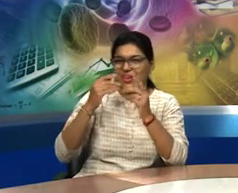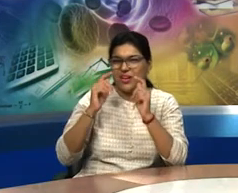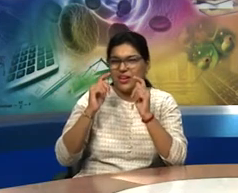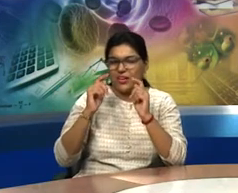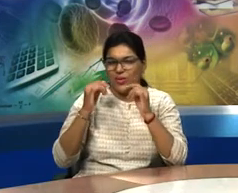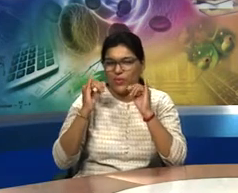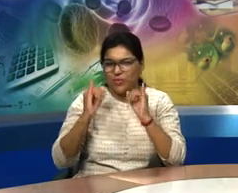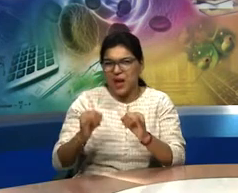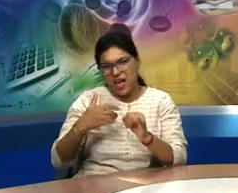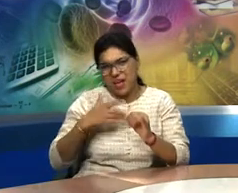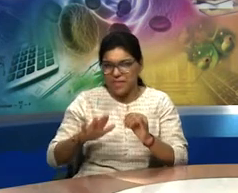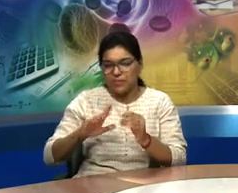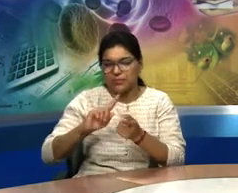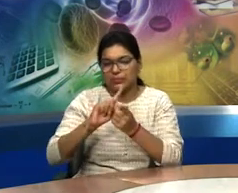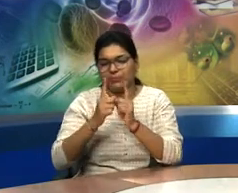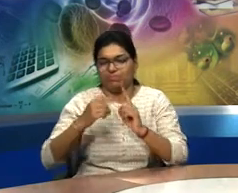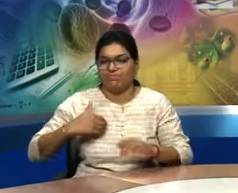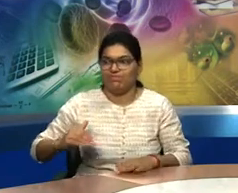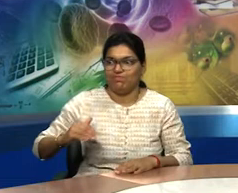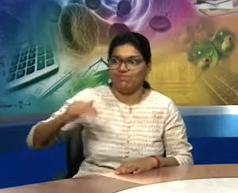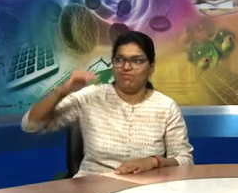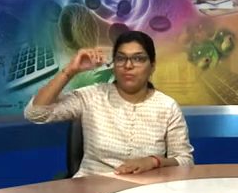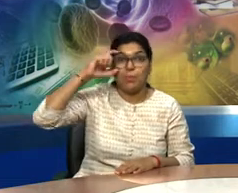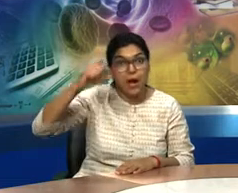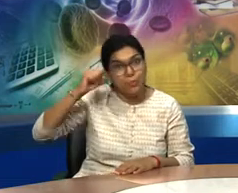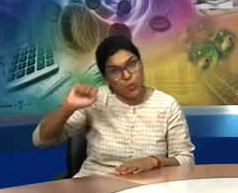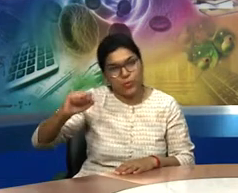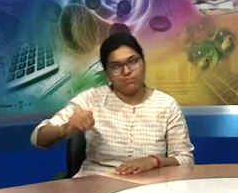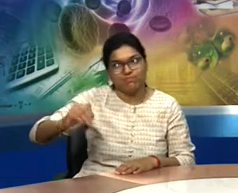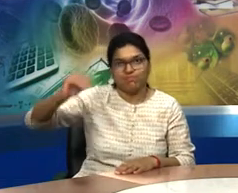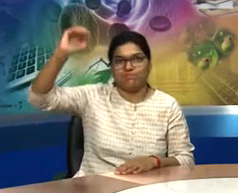Ever since Mahatma Gandhi grown up,